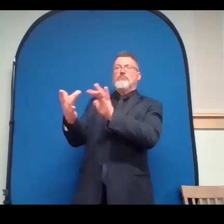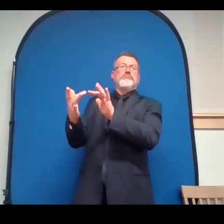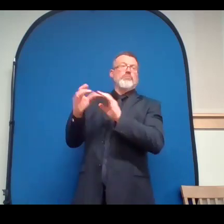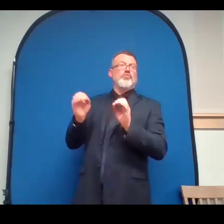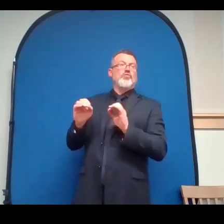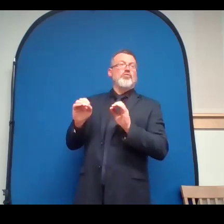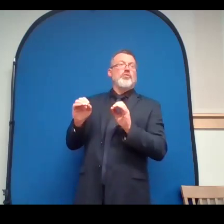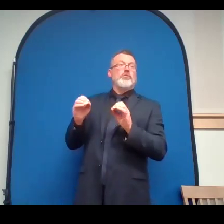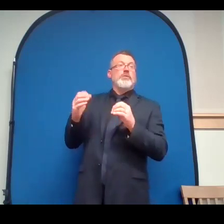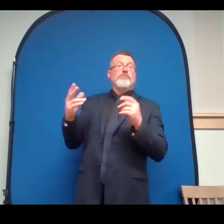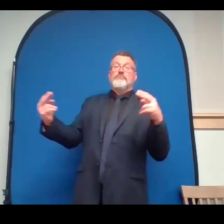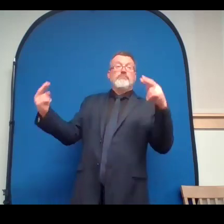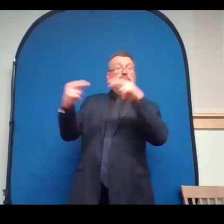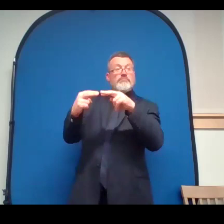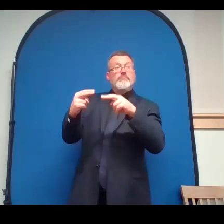requesting. Okay.